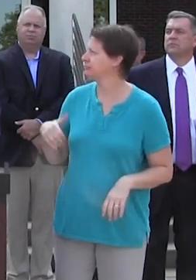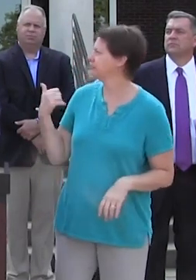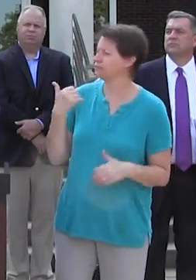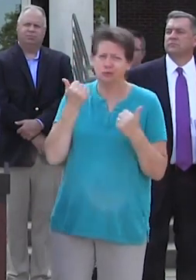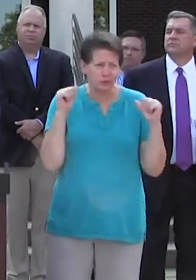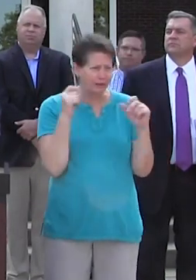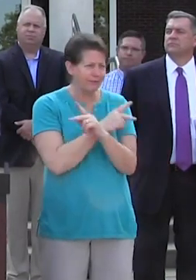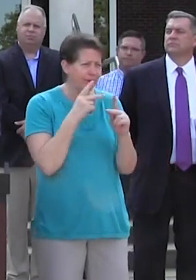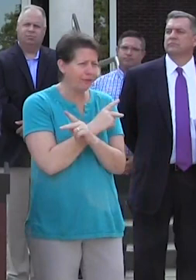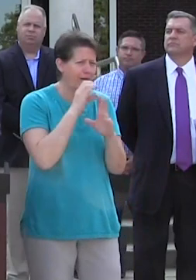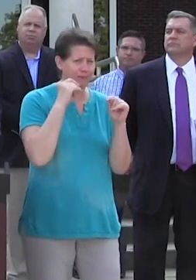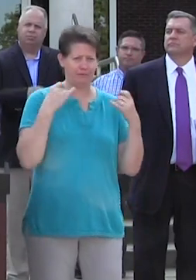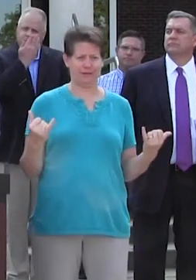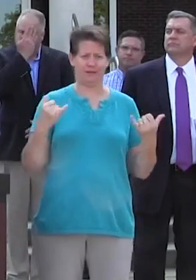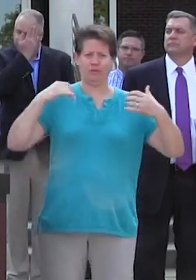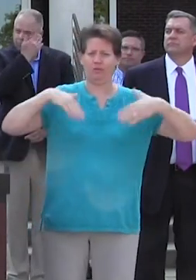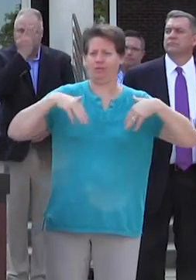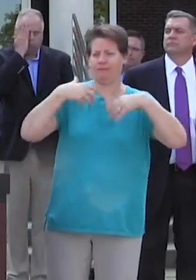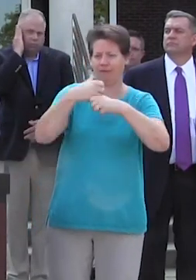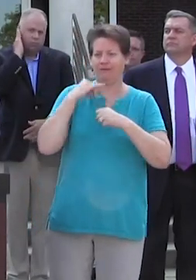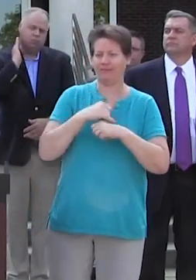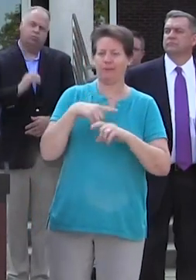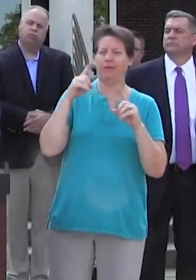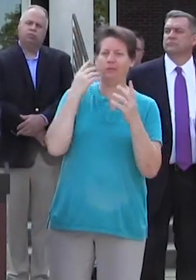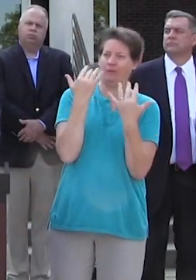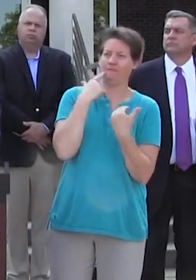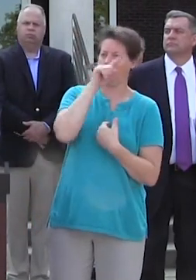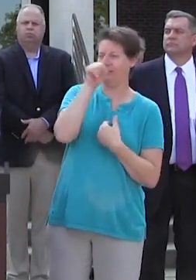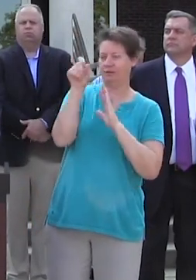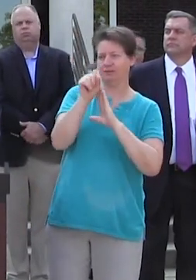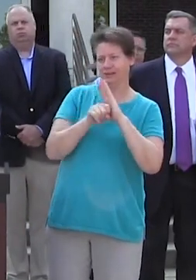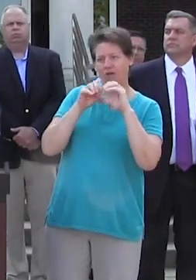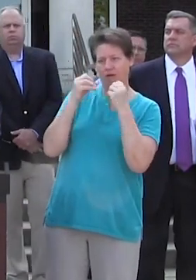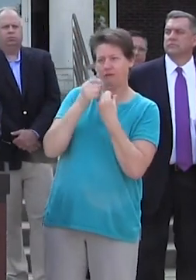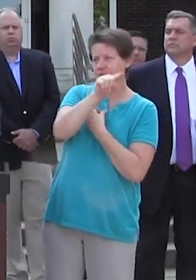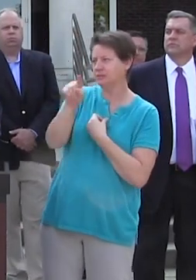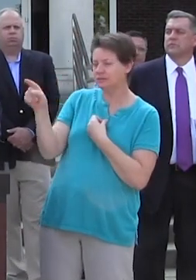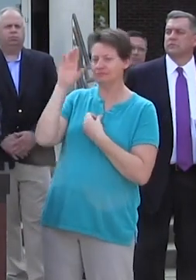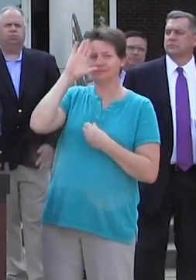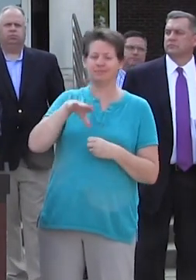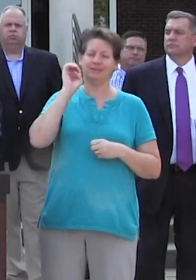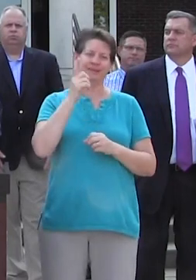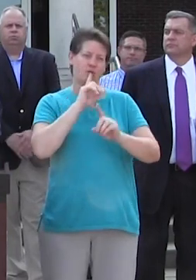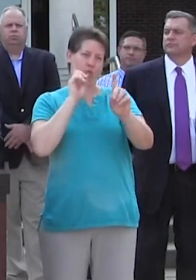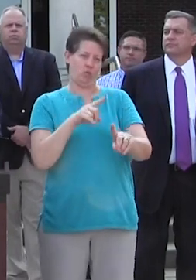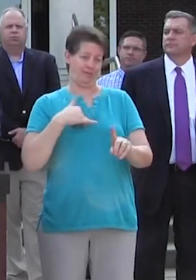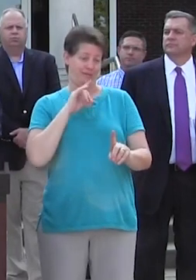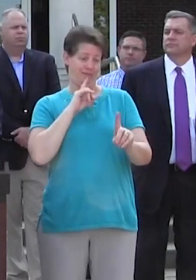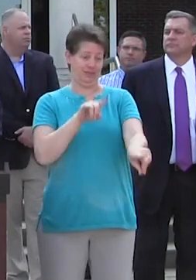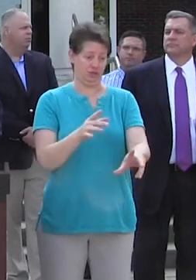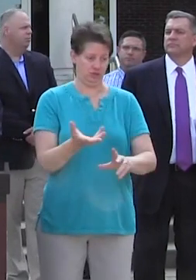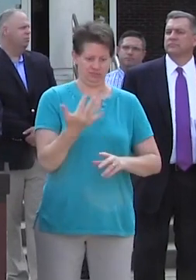trying to determine that. We'll have to receive that from the various locations, the various state offices. As you know, the executive orders that I